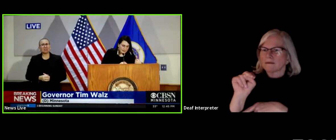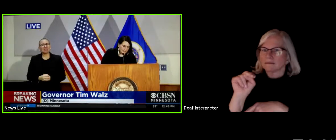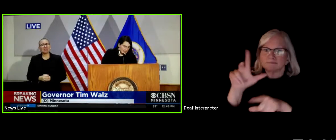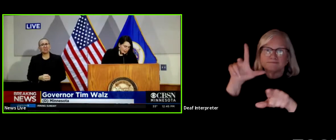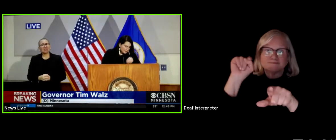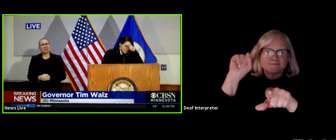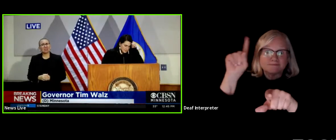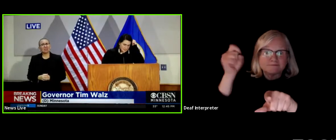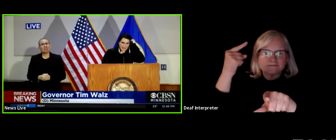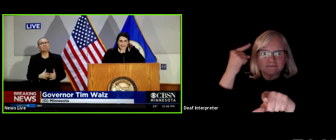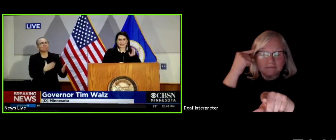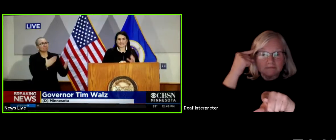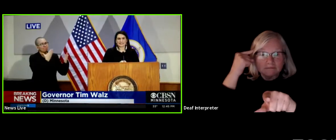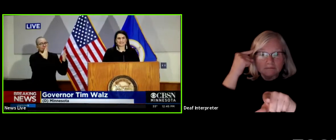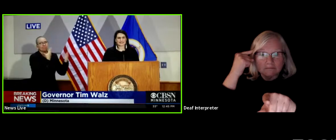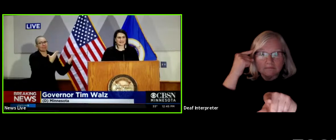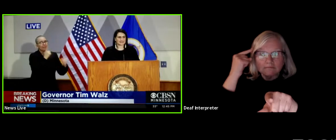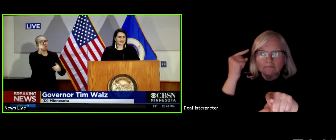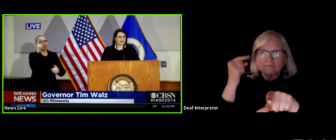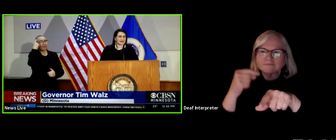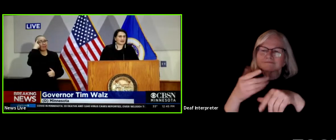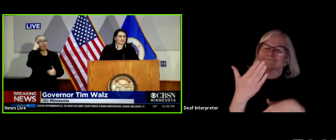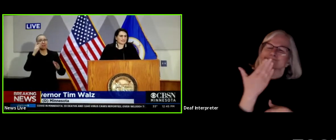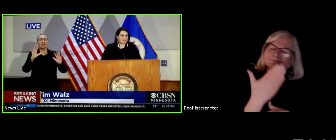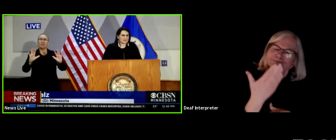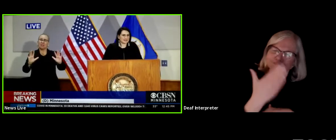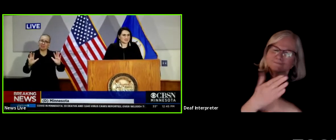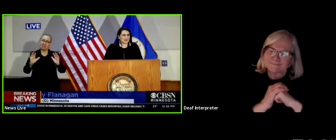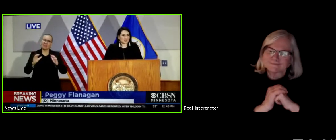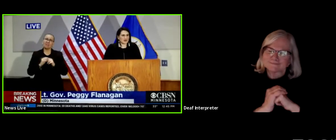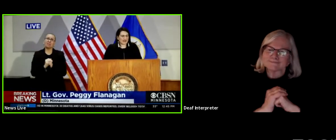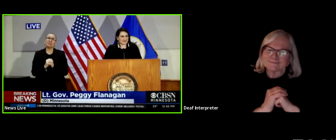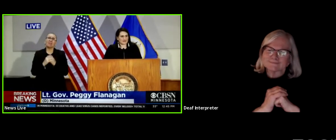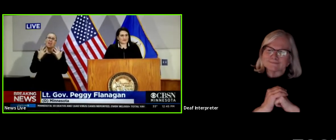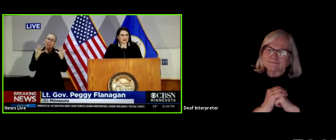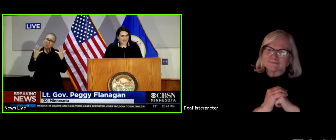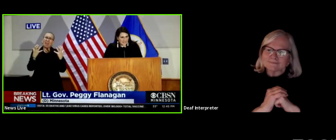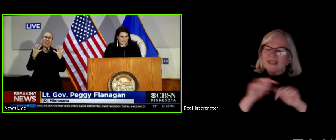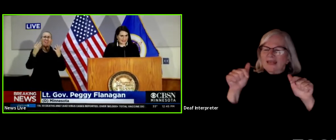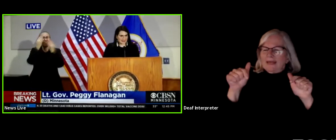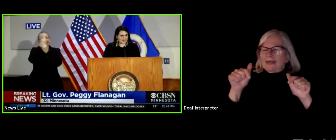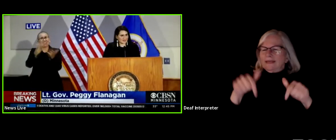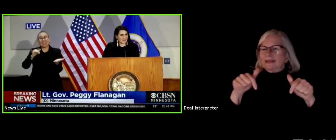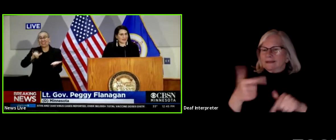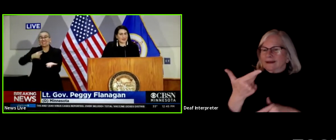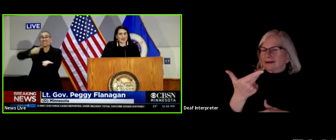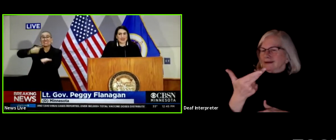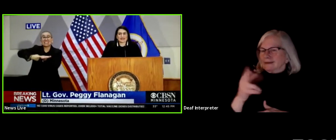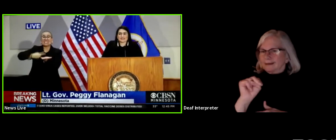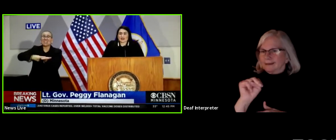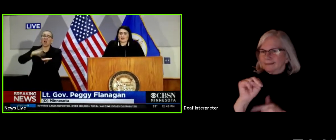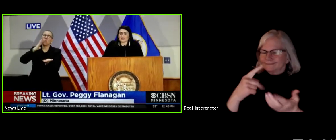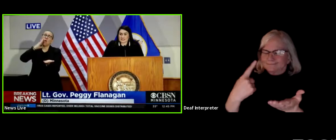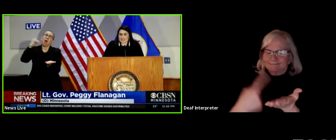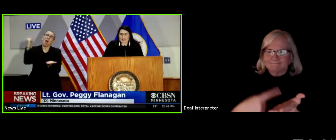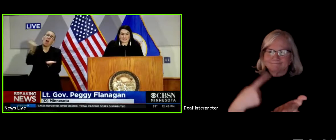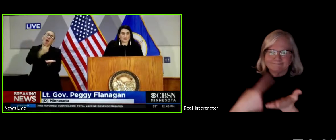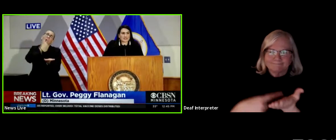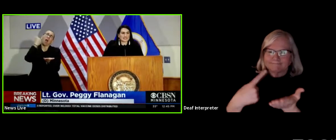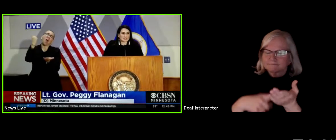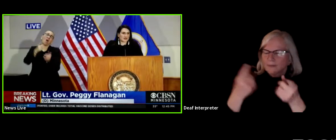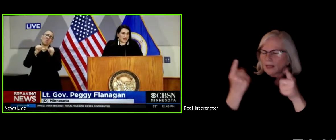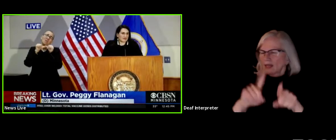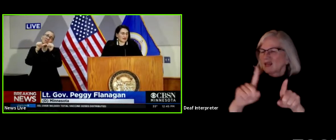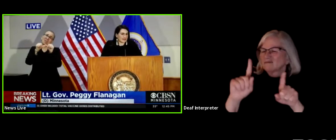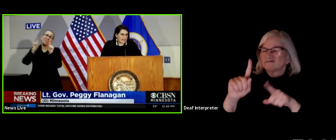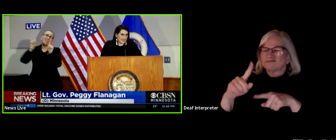Thanks, Governor. And I would just say that this is a conversation that's been going on for a very long time. And it's a conversation that